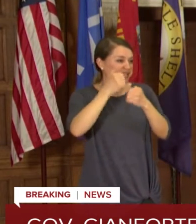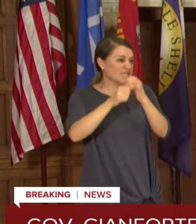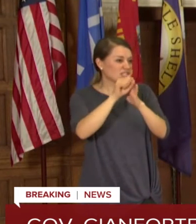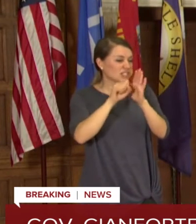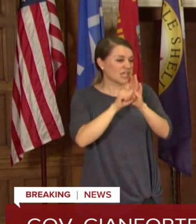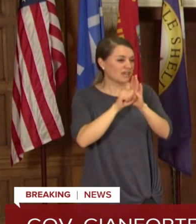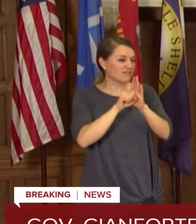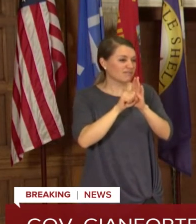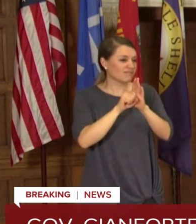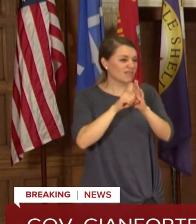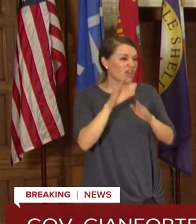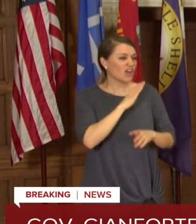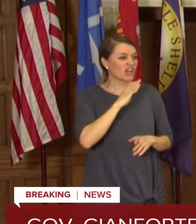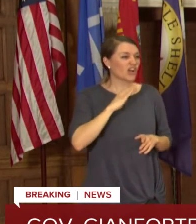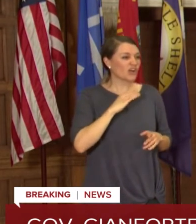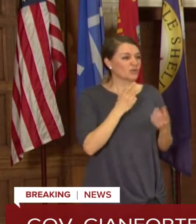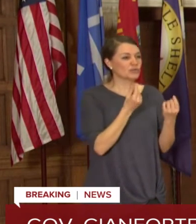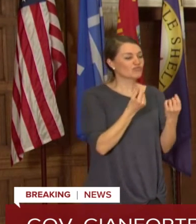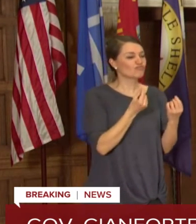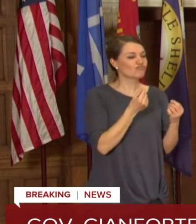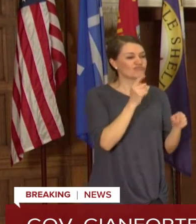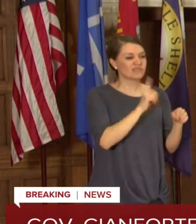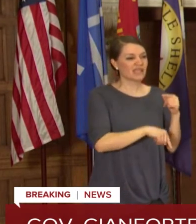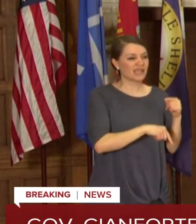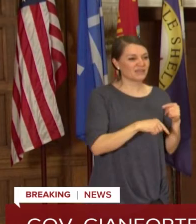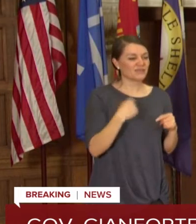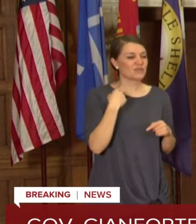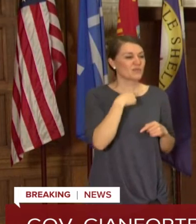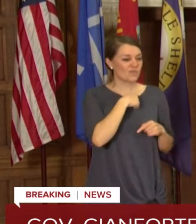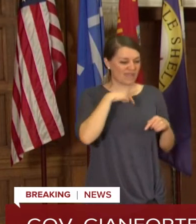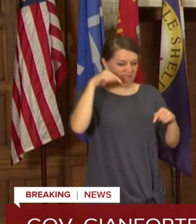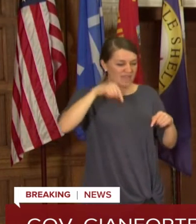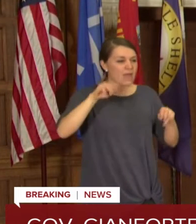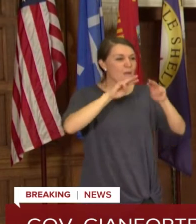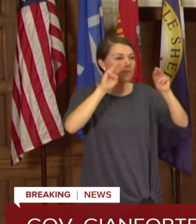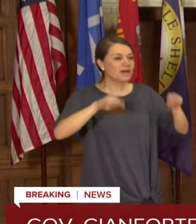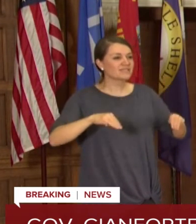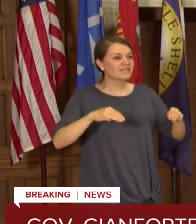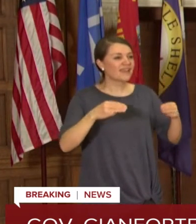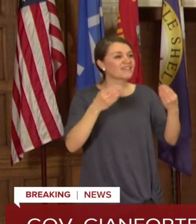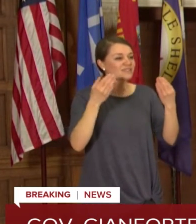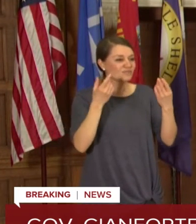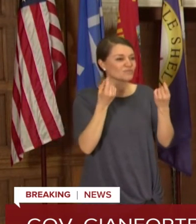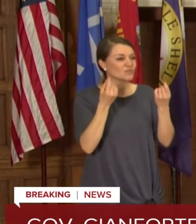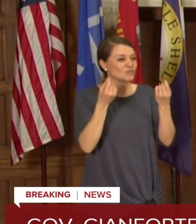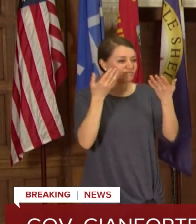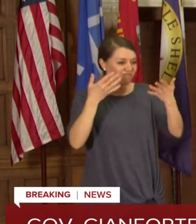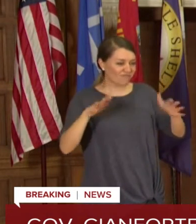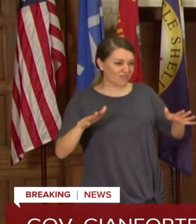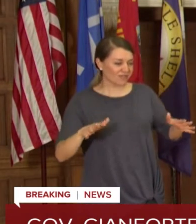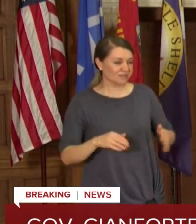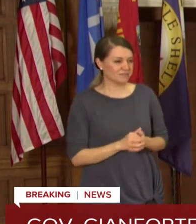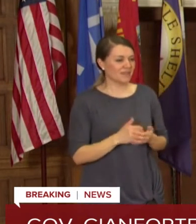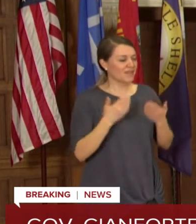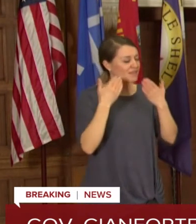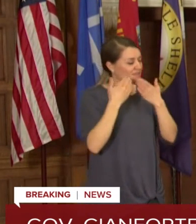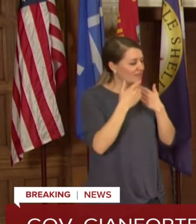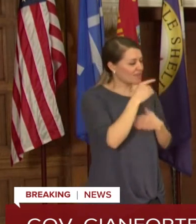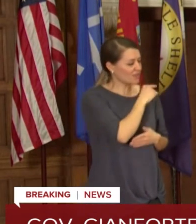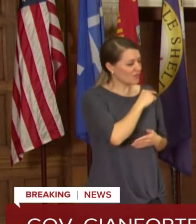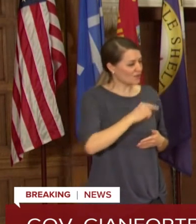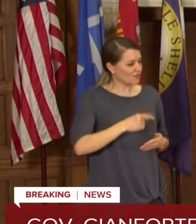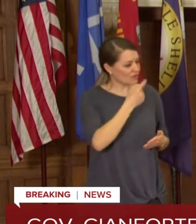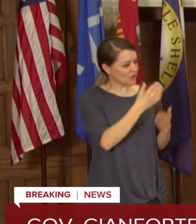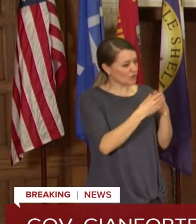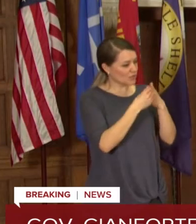but we got it done here in Montana. Thank you, Governor Gianforte, for your leadership and for addressing a top priority